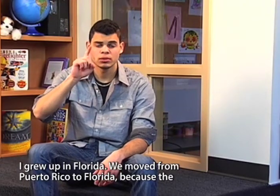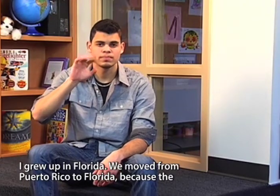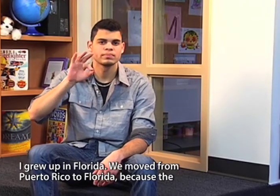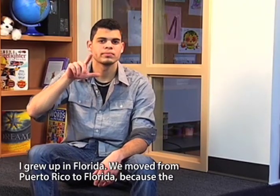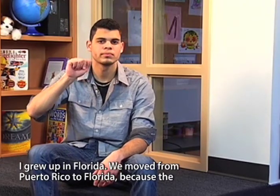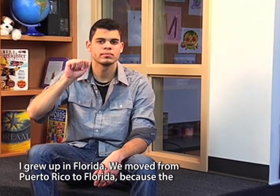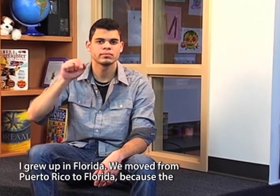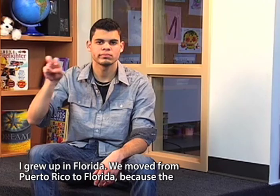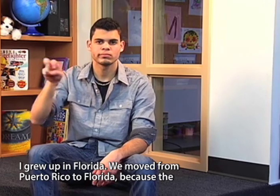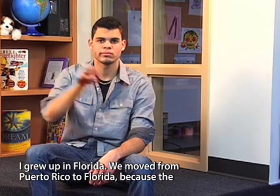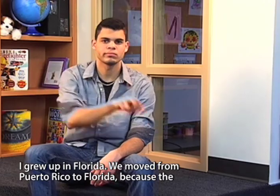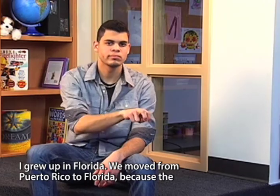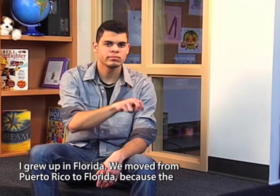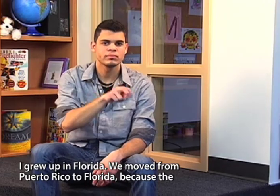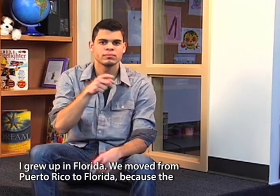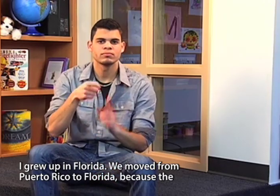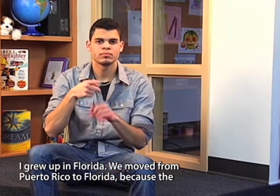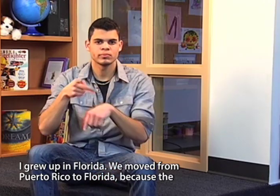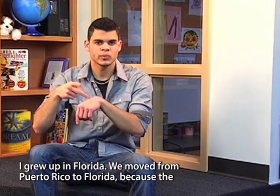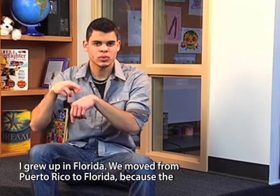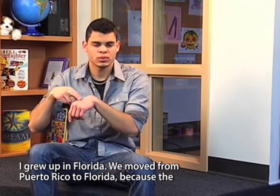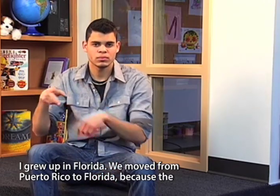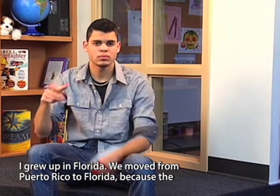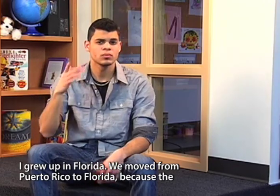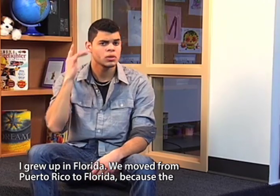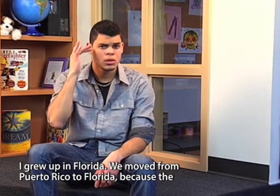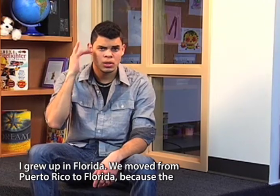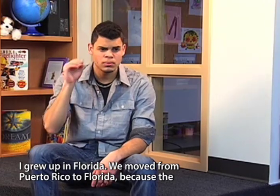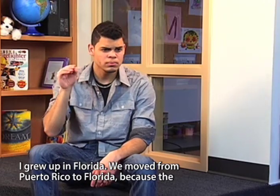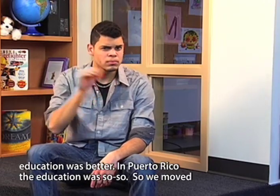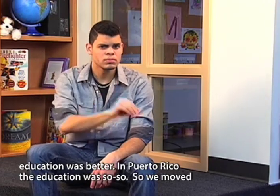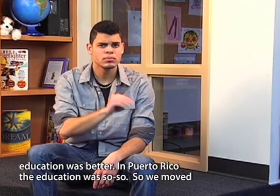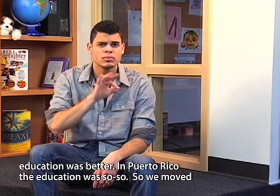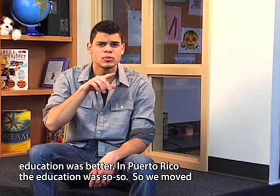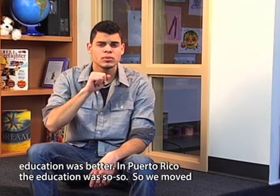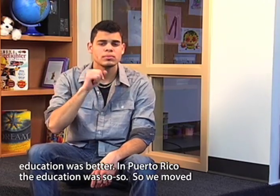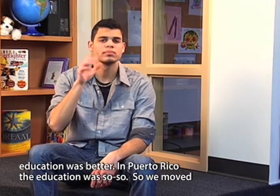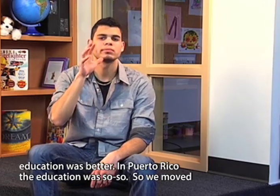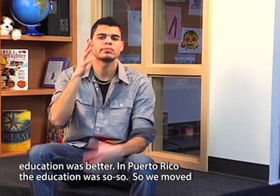I grew up in Florida. We moved from Puerto Rico to Florida because the education was better.